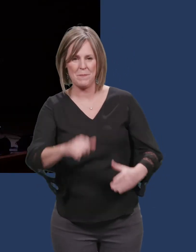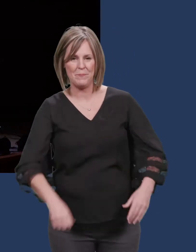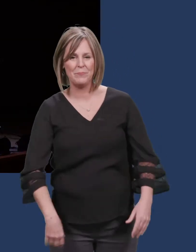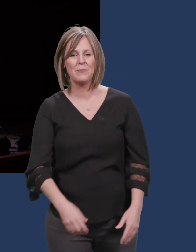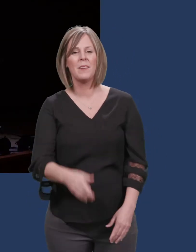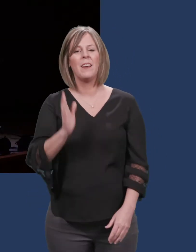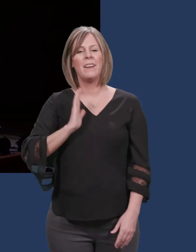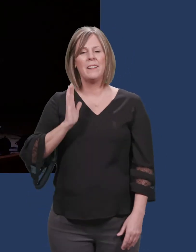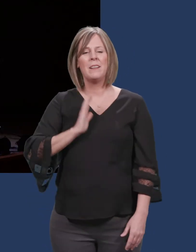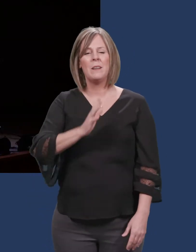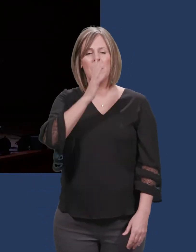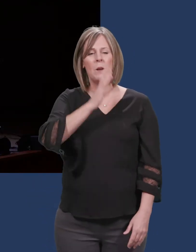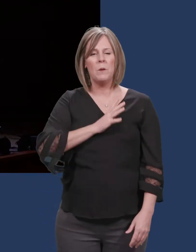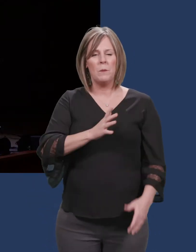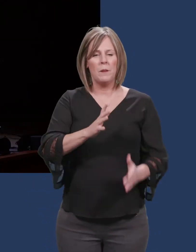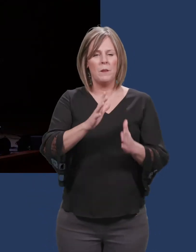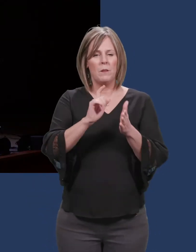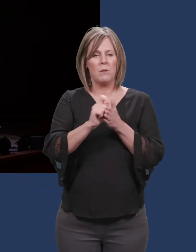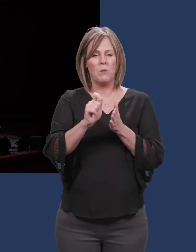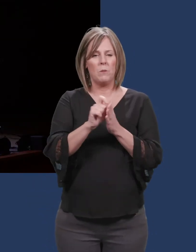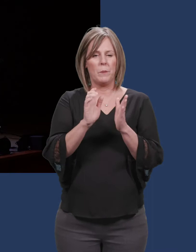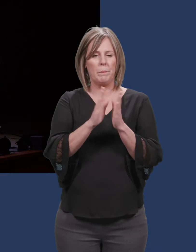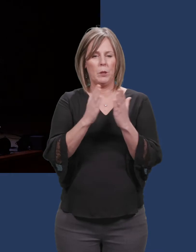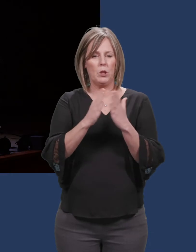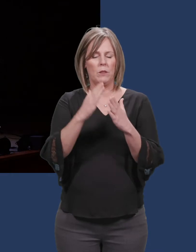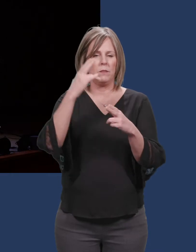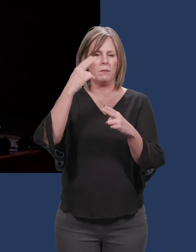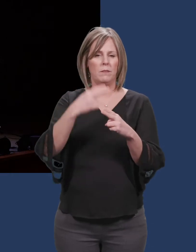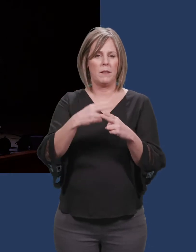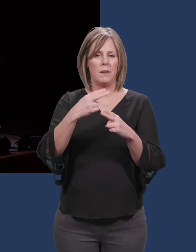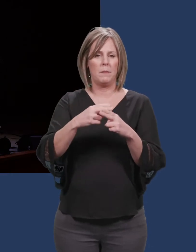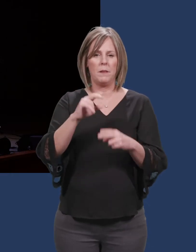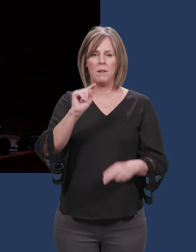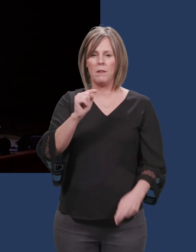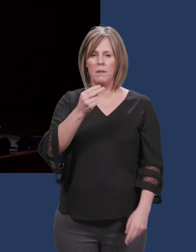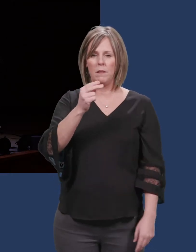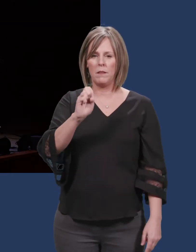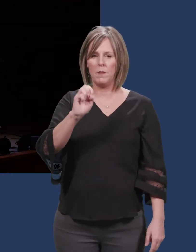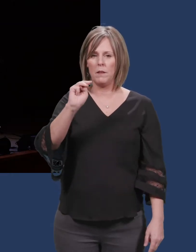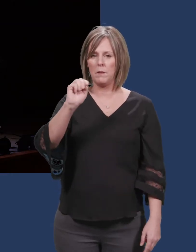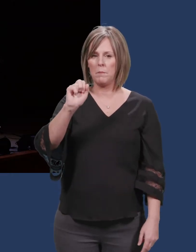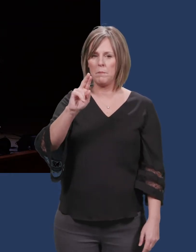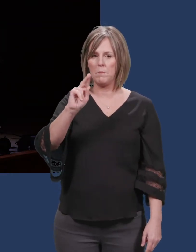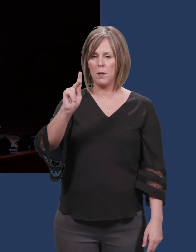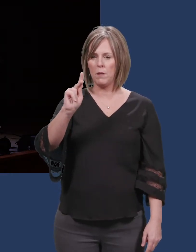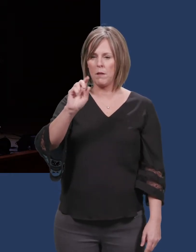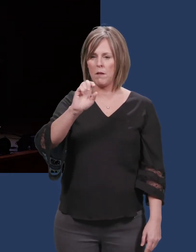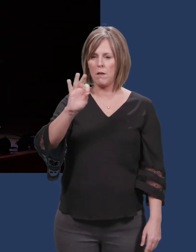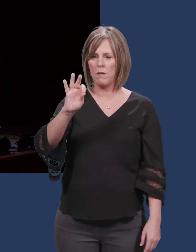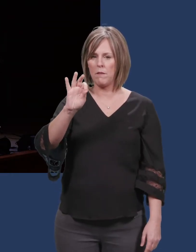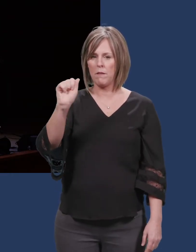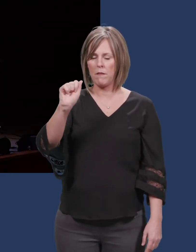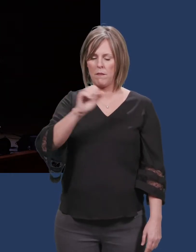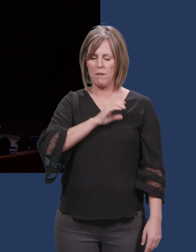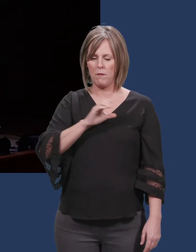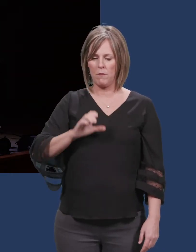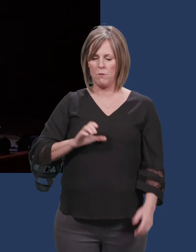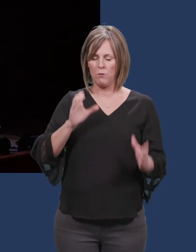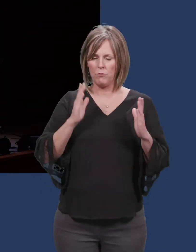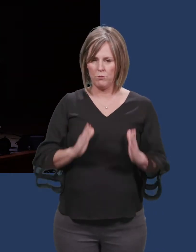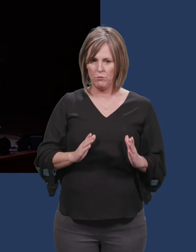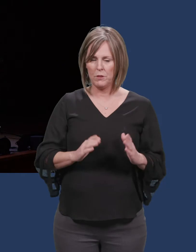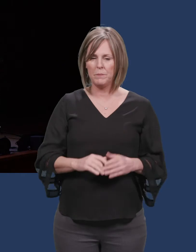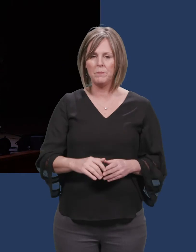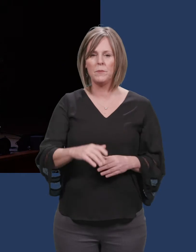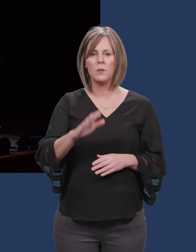powerful, revolutionary message. And the name of the book was The Mark of a Christian. And what Francis Schaeffer says in this